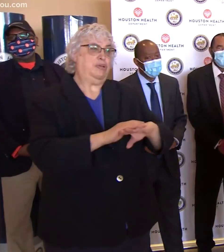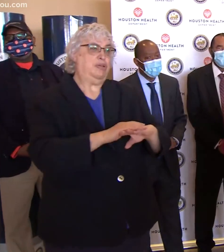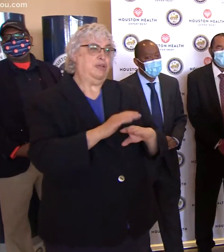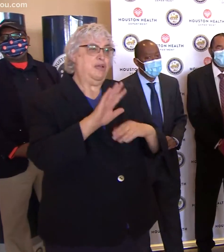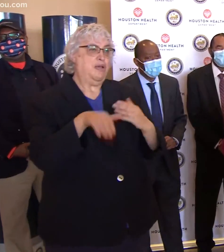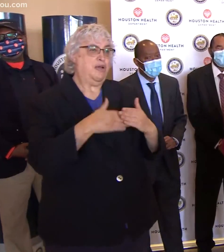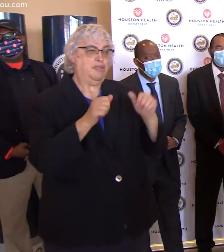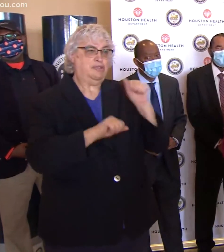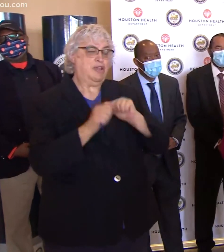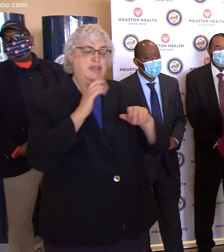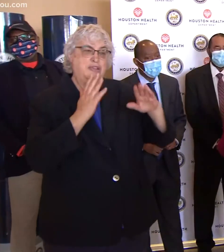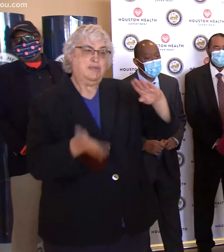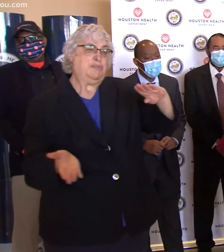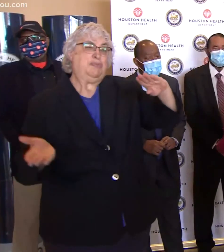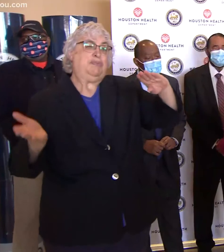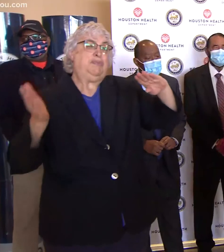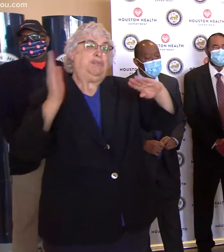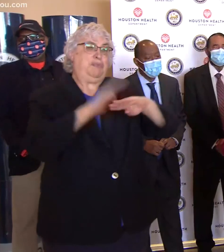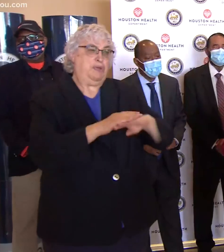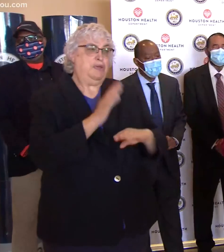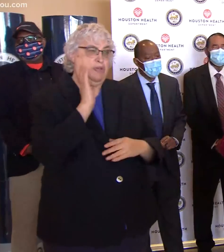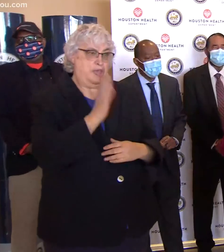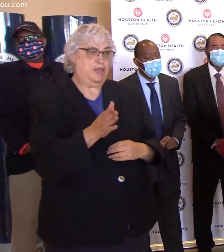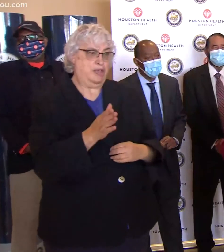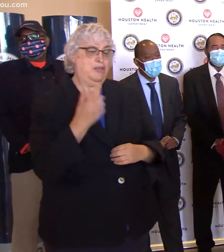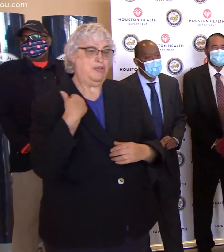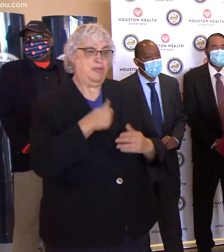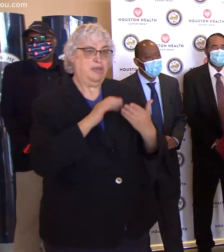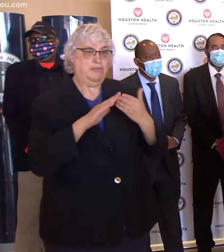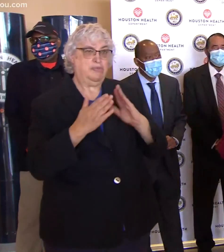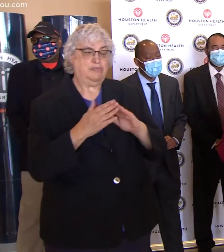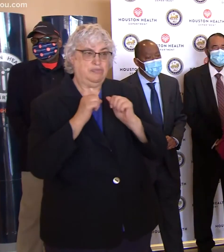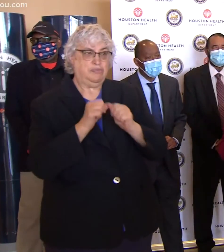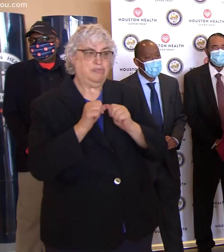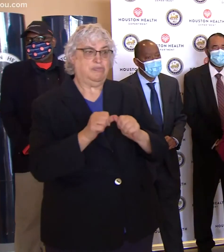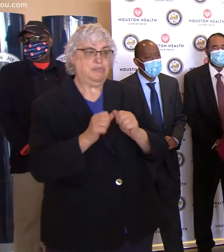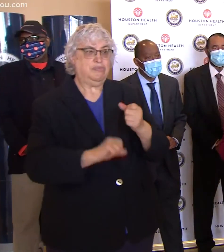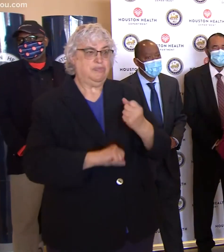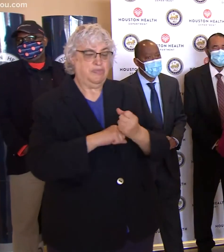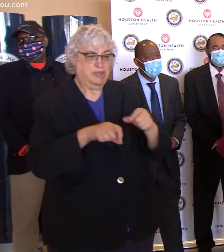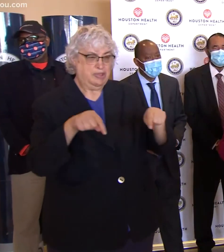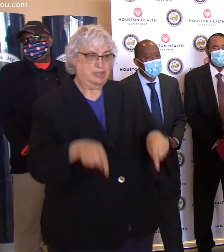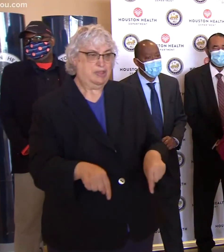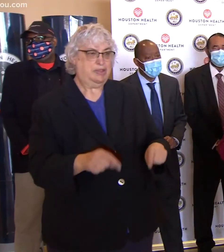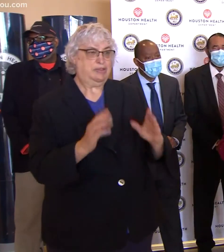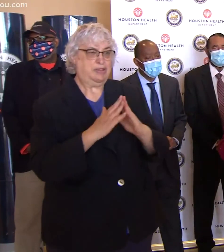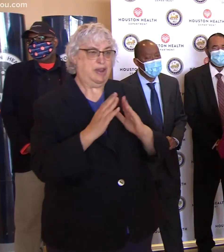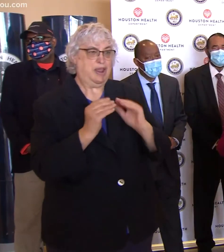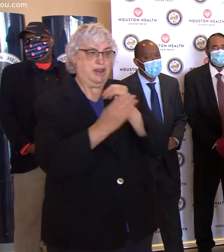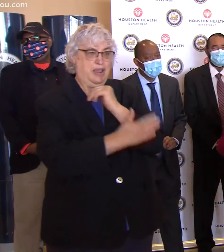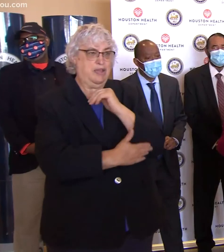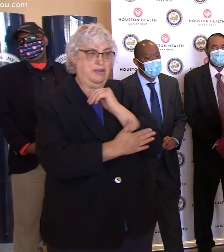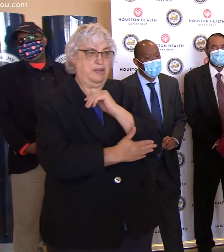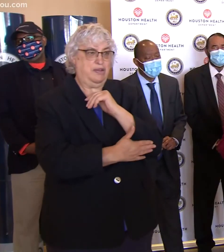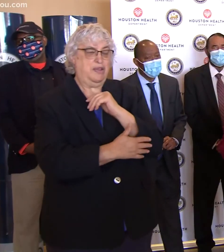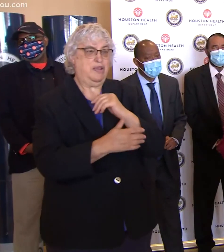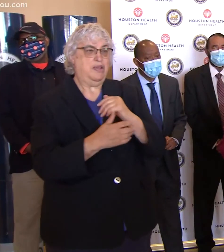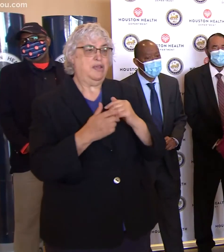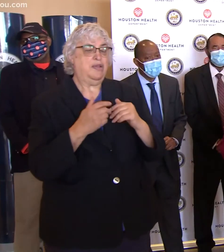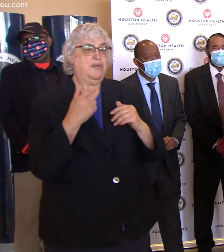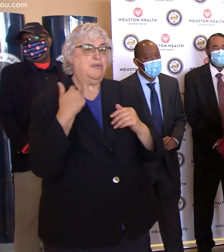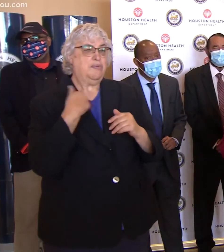all the scientists are saying. And I think what we need to do is the community needs to continue to support this city and this county in order to make